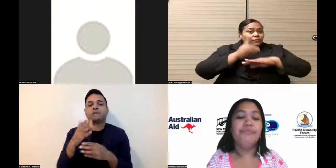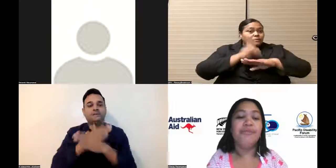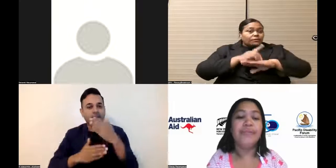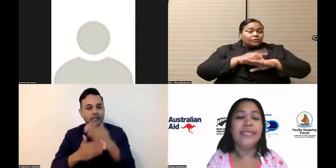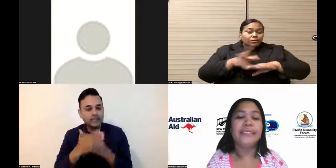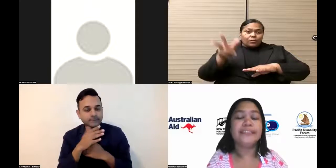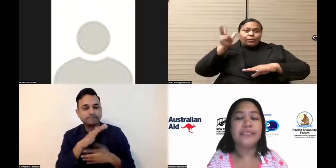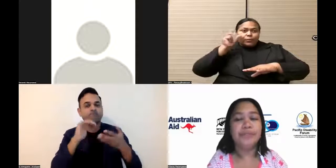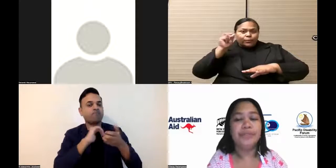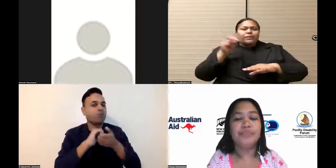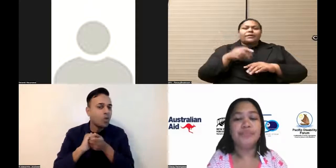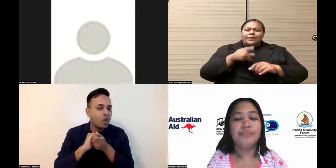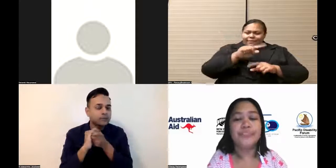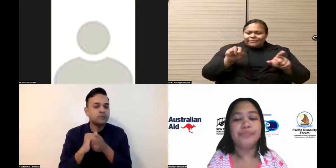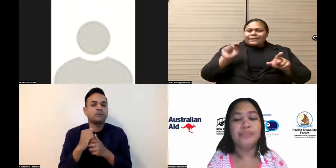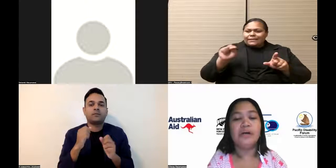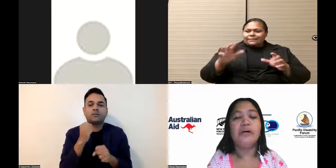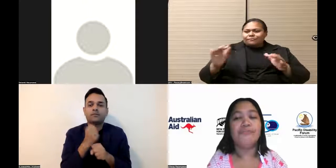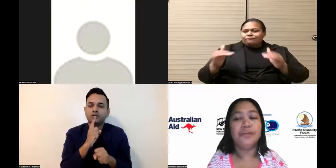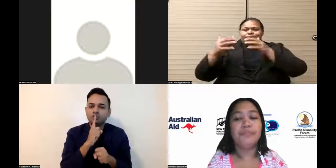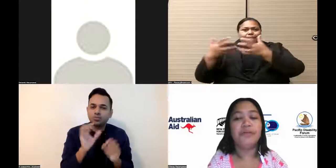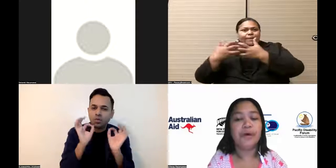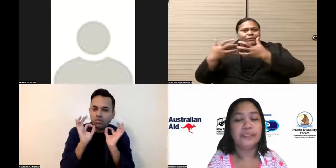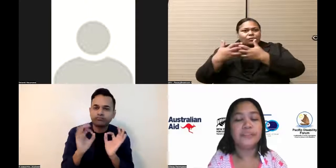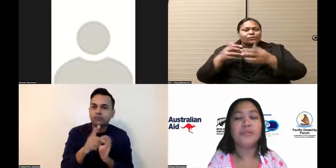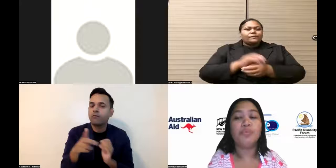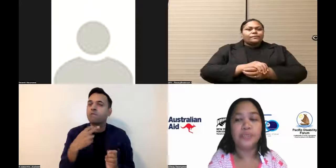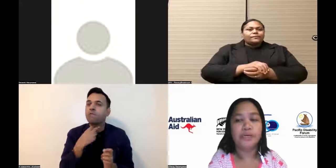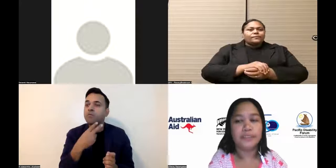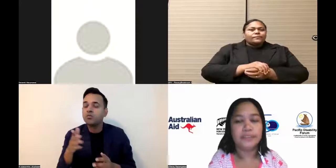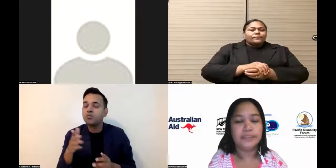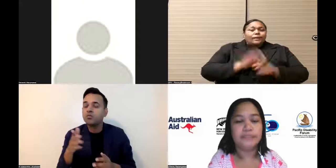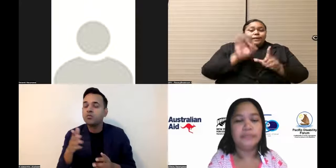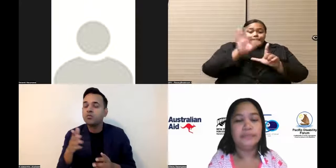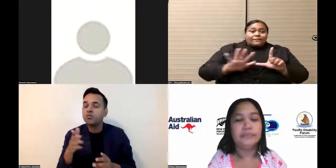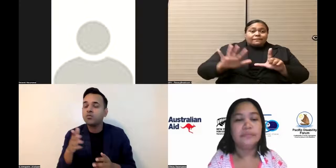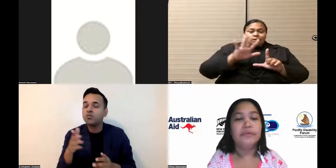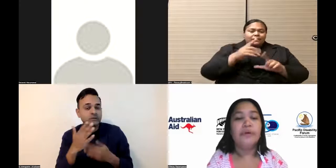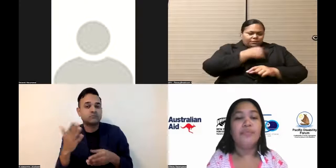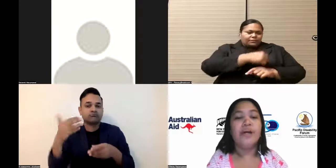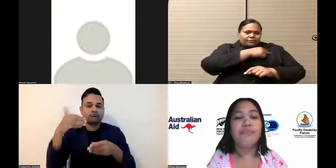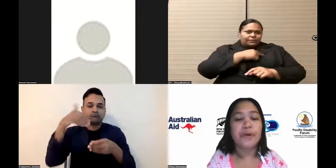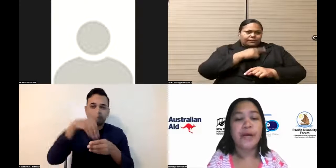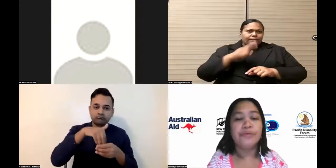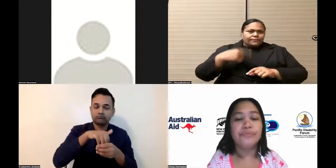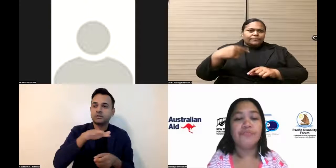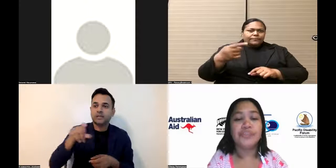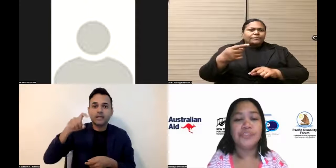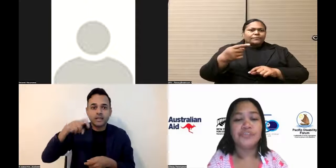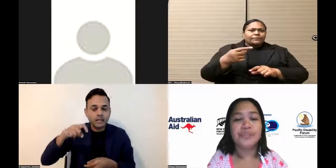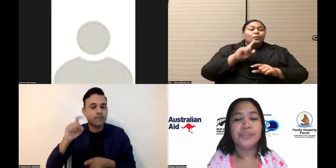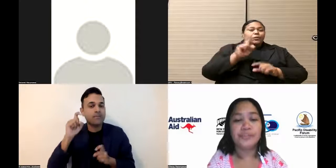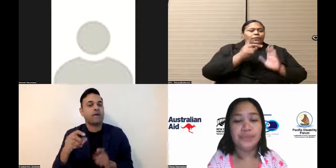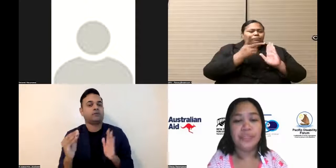continent remains committed to the principle of nothing about us without us. We are proud of